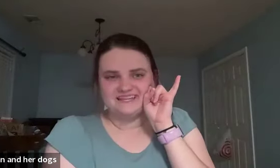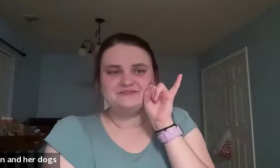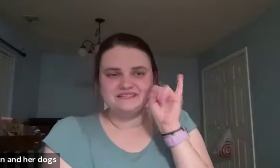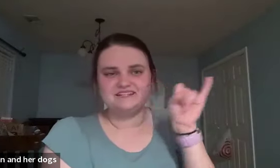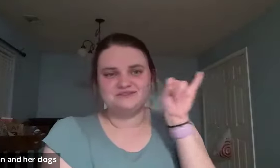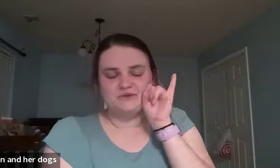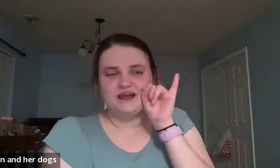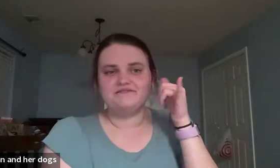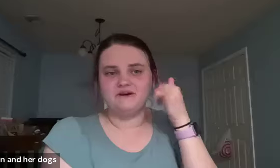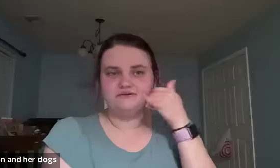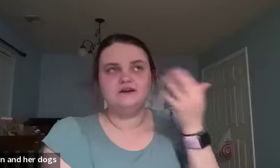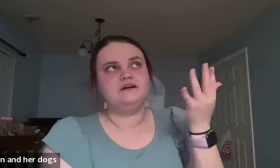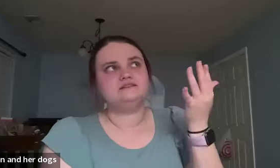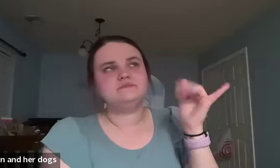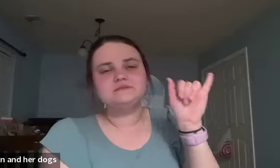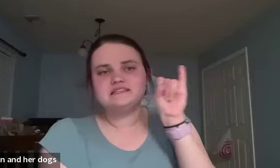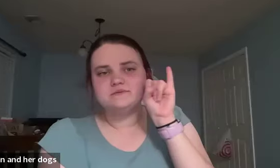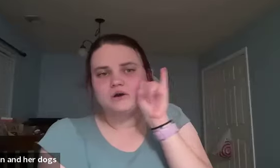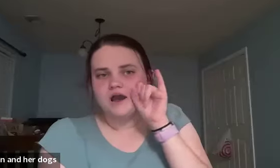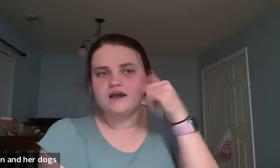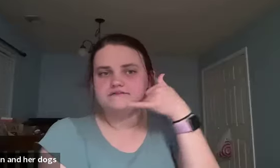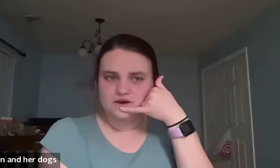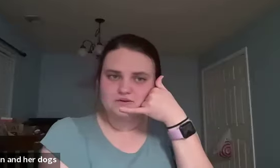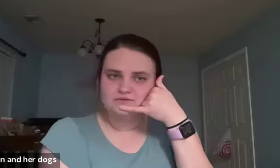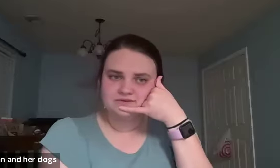That's always an interesting one, iPhone. Sometimes I see them go iPhone.